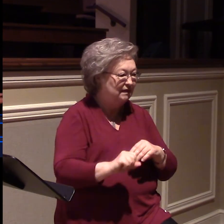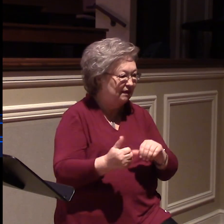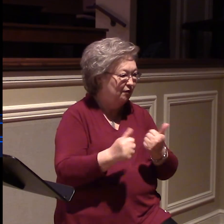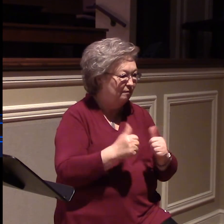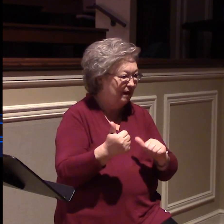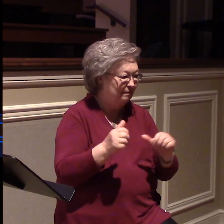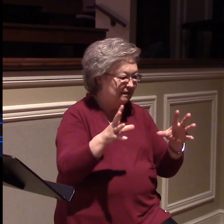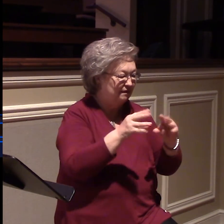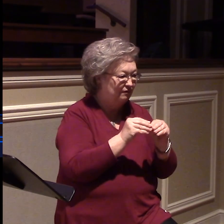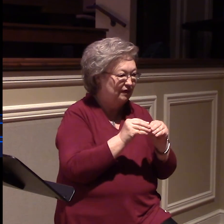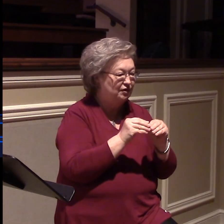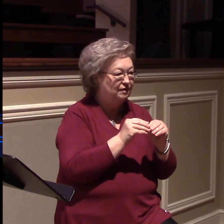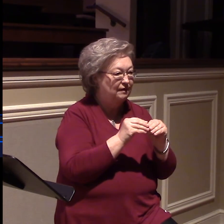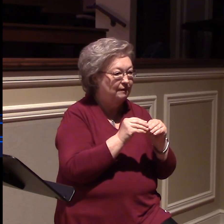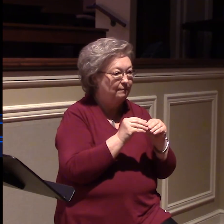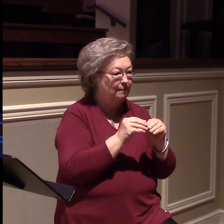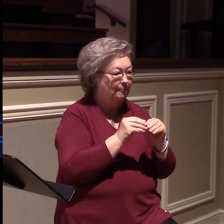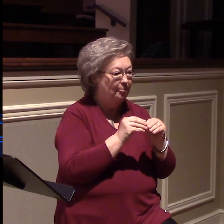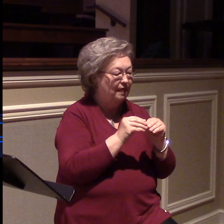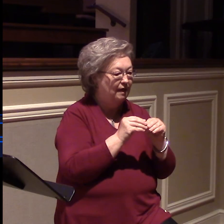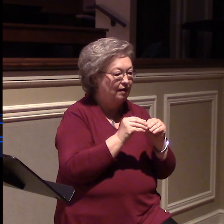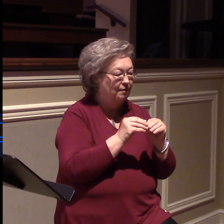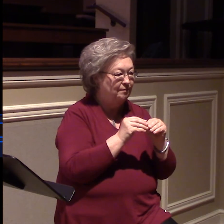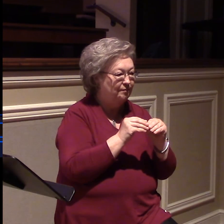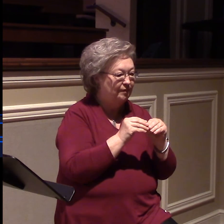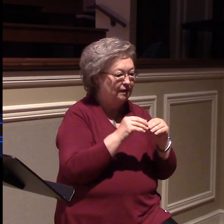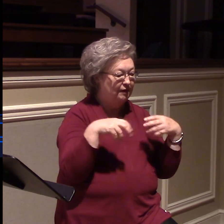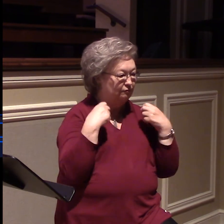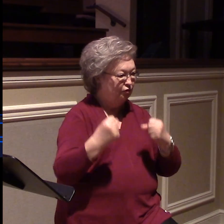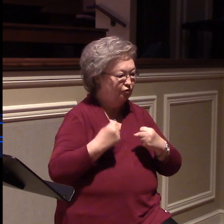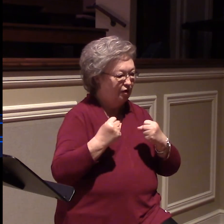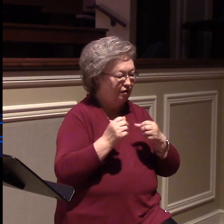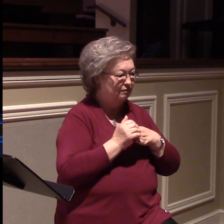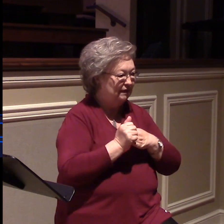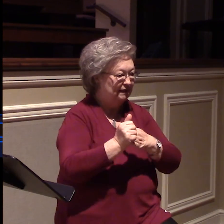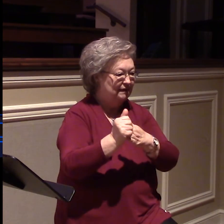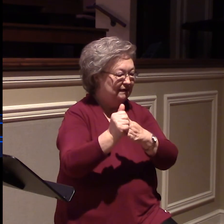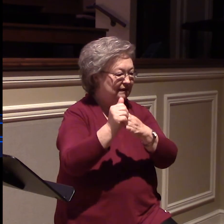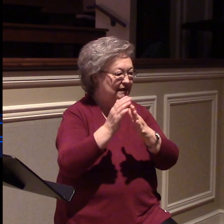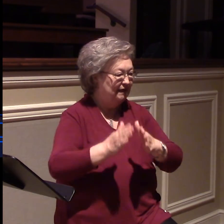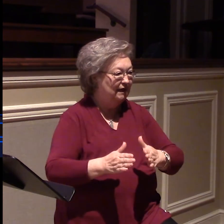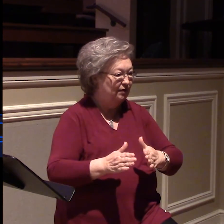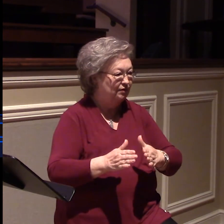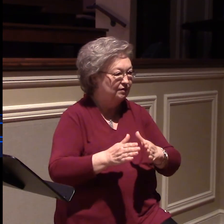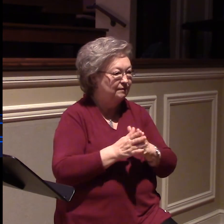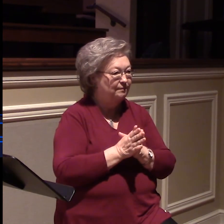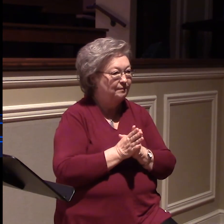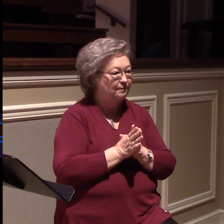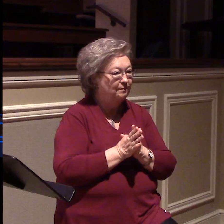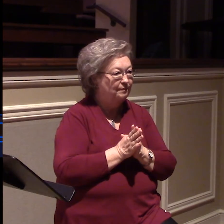guy, you know, good for you, you know, on some level. But it also